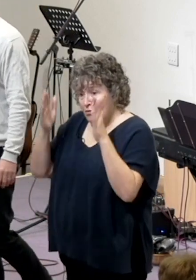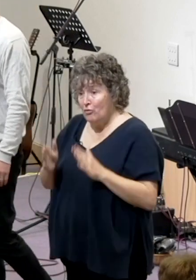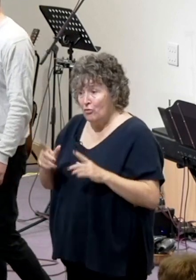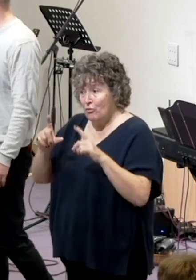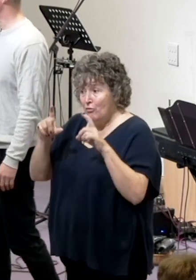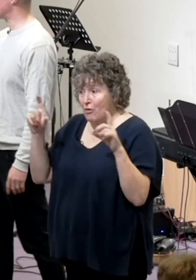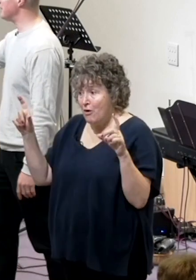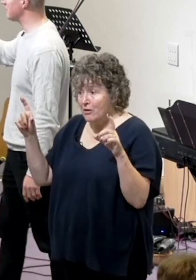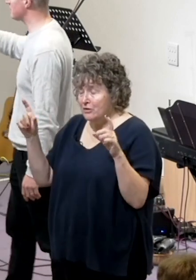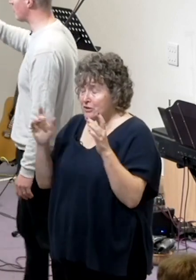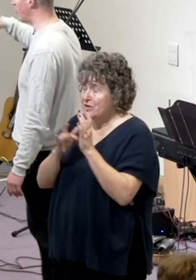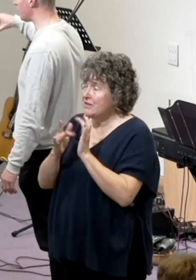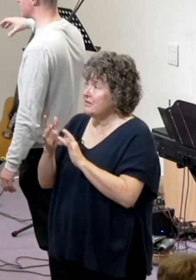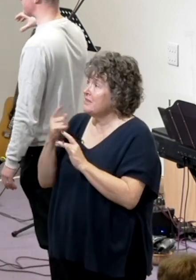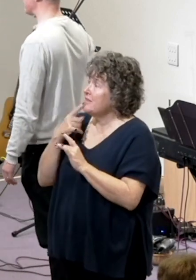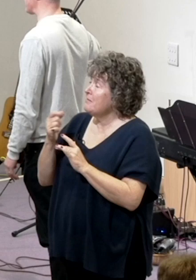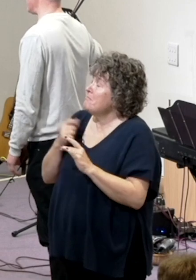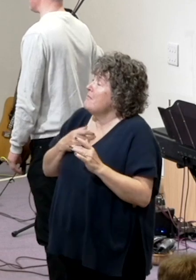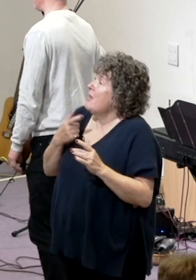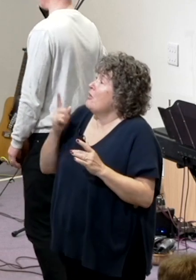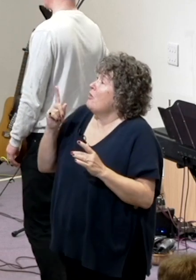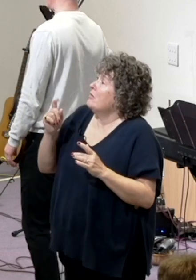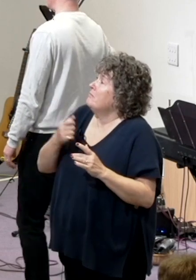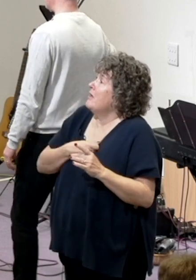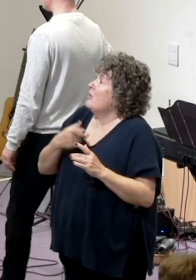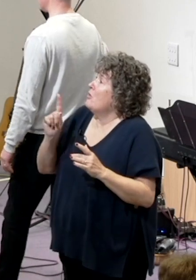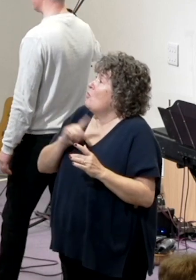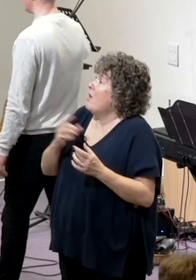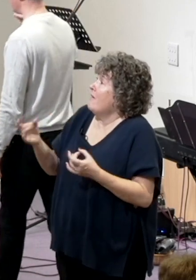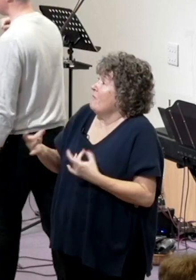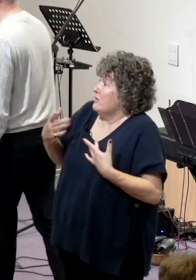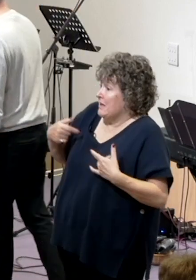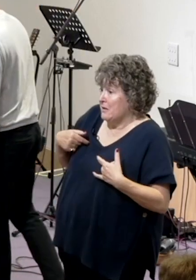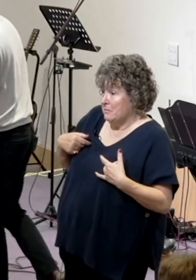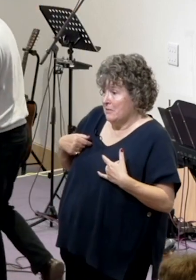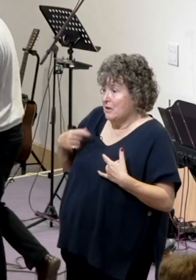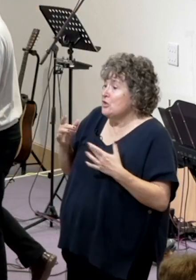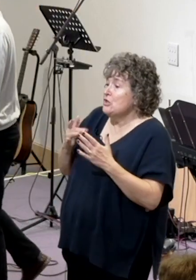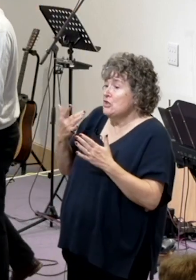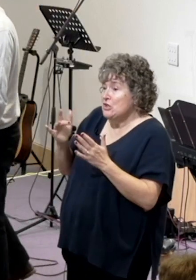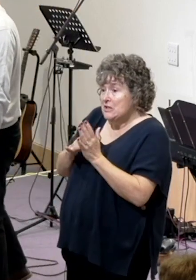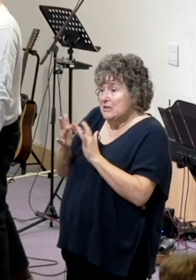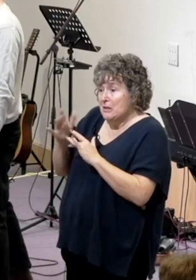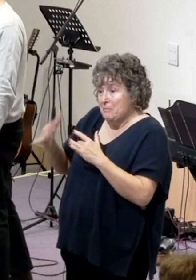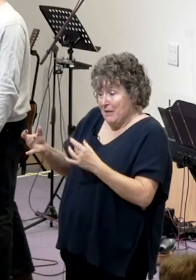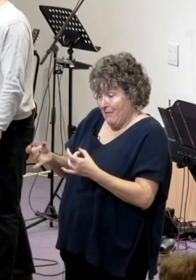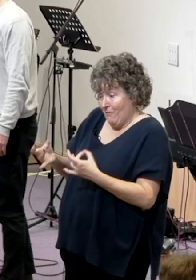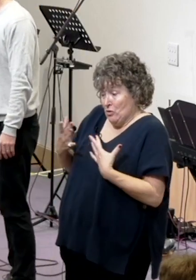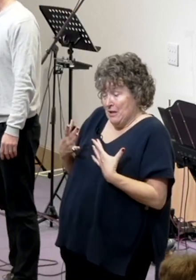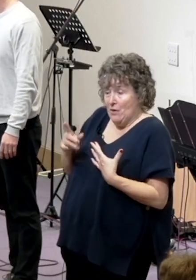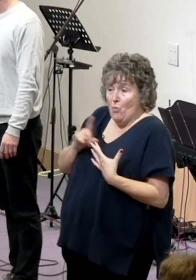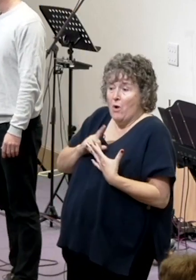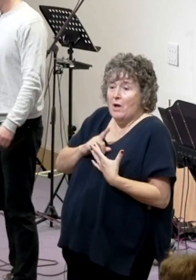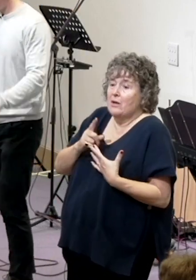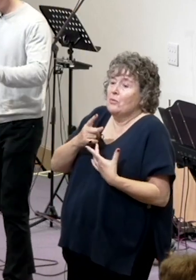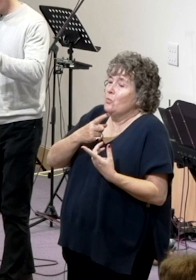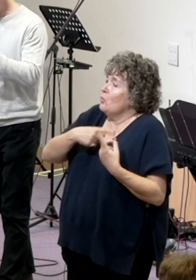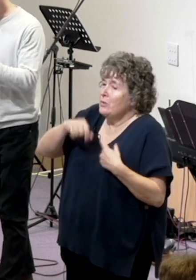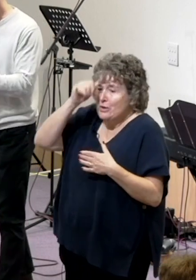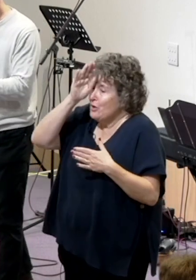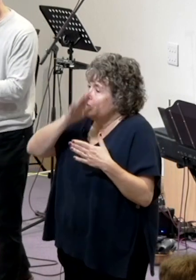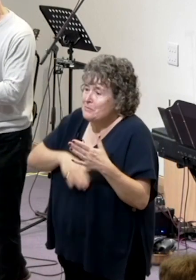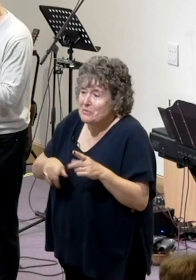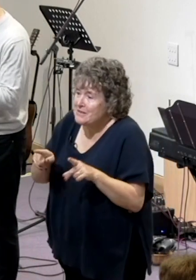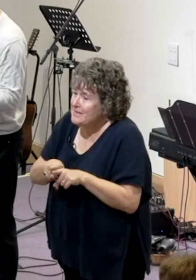And on the cross, Jesus was forsaken by God so that we might never need to experience that ourselves. And as he